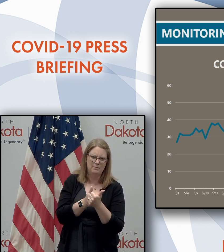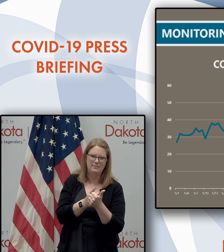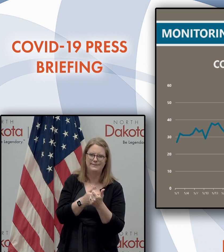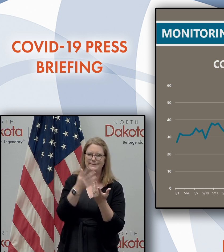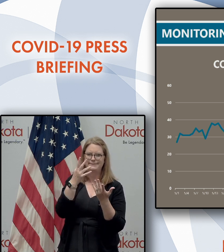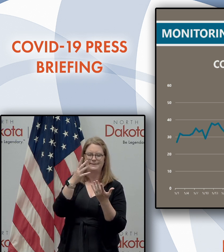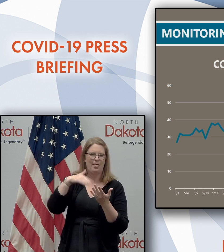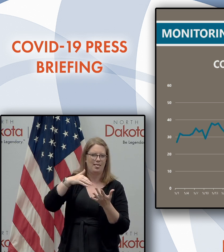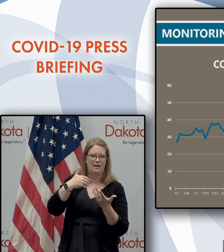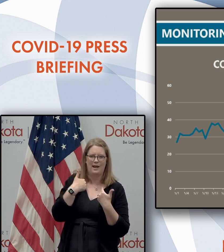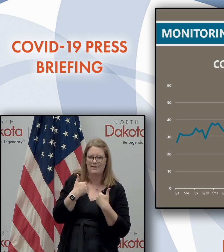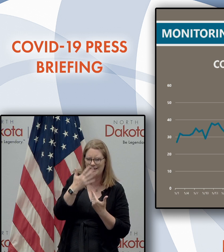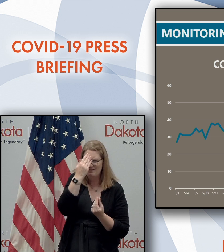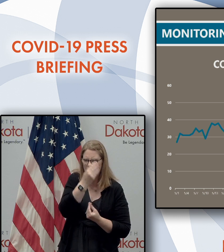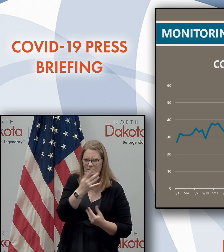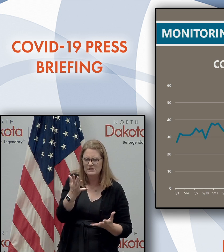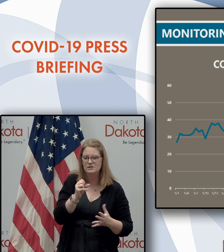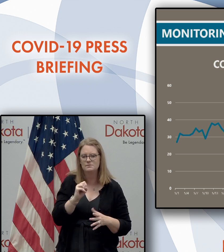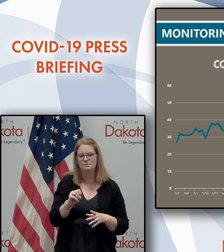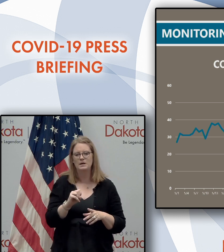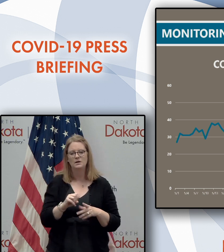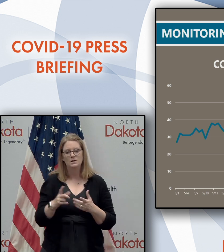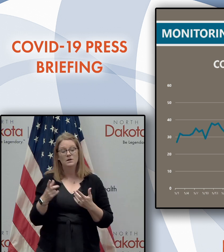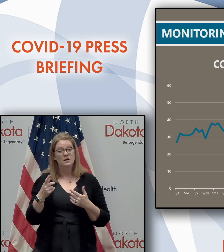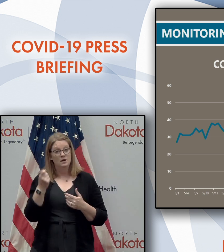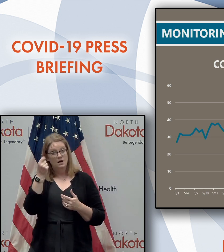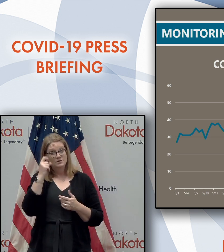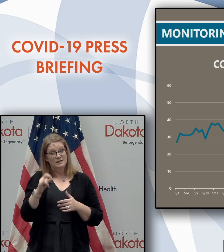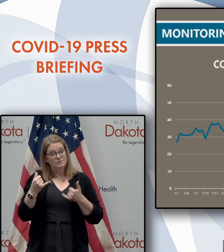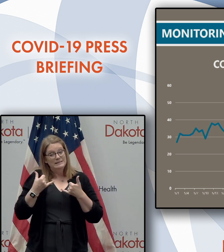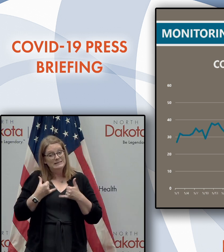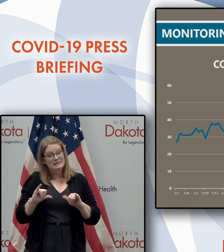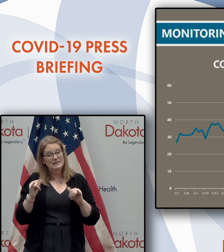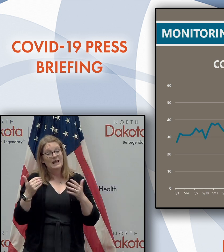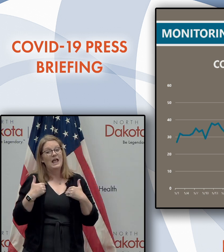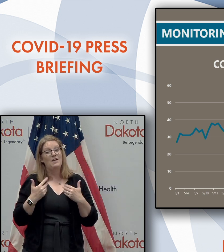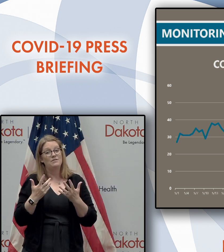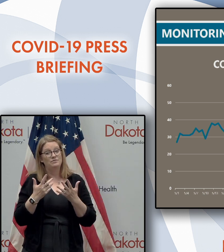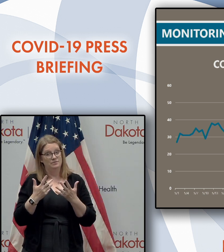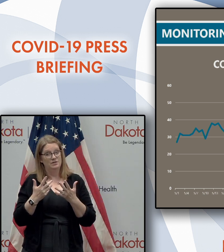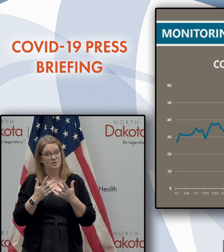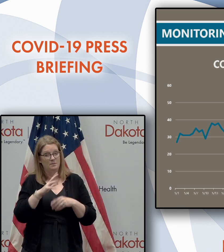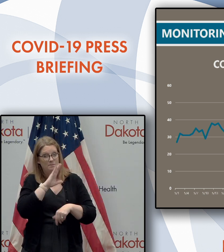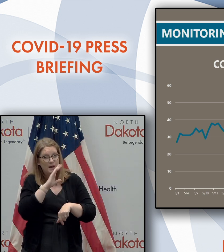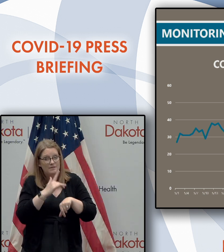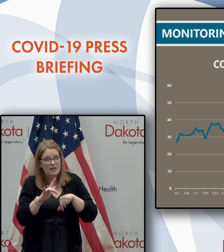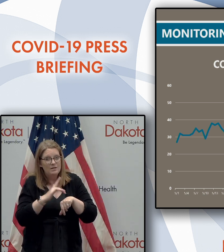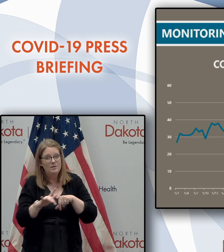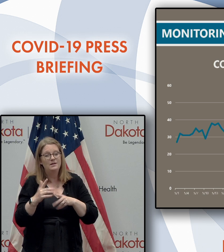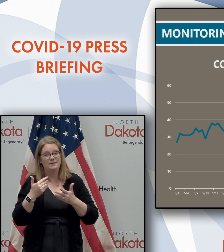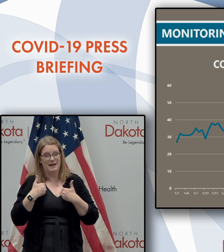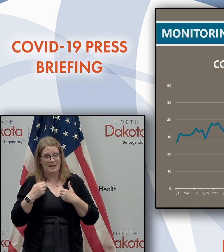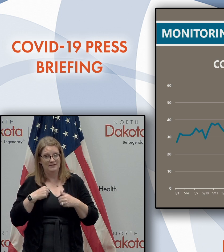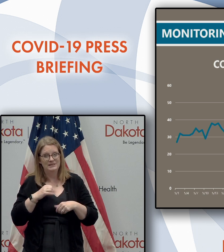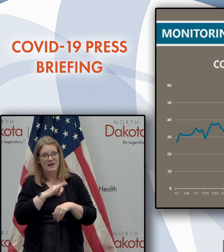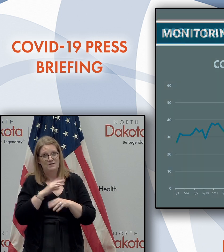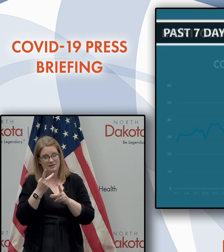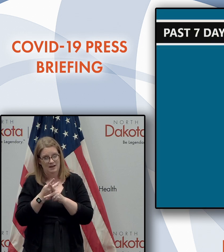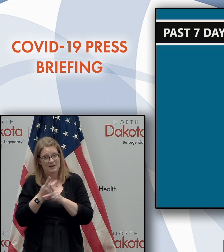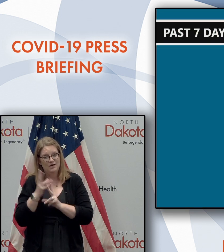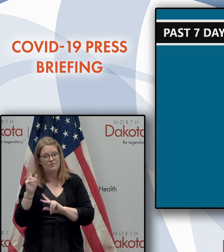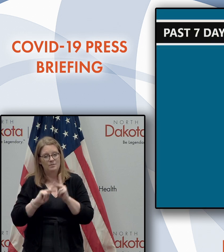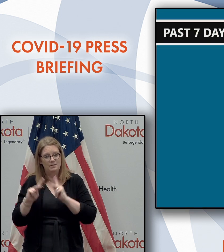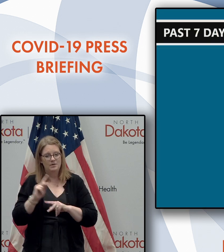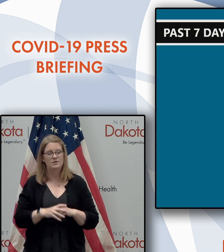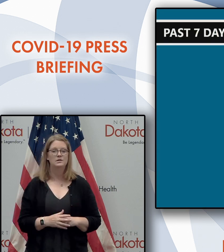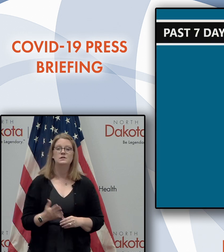increasing. That gives us some concern, but we have a lot of capacity left to go. In terms of the last 7 days of testing,